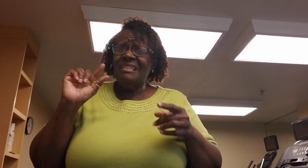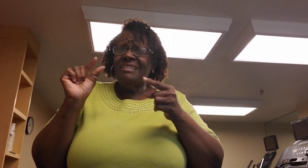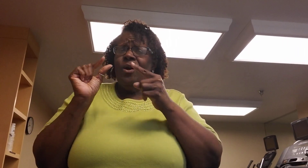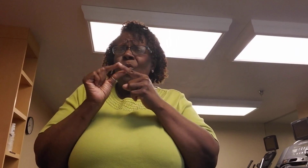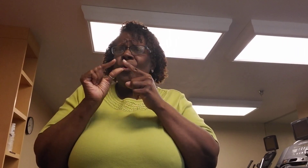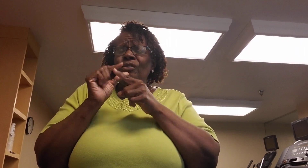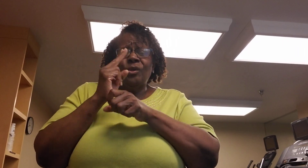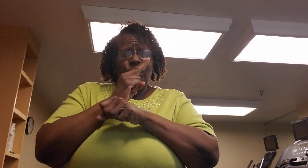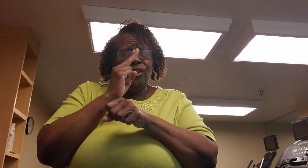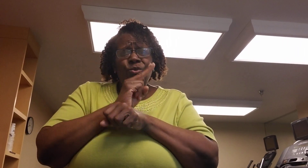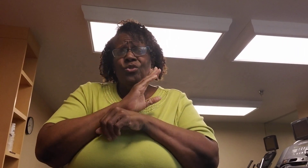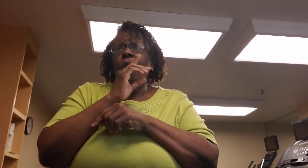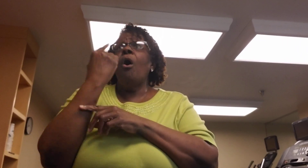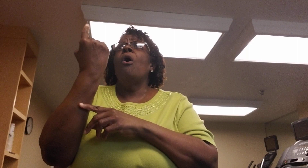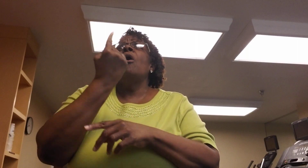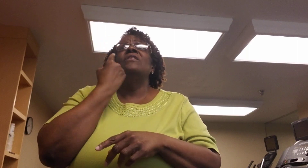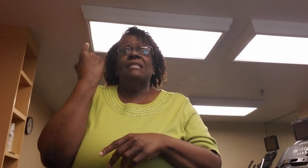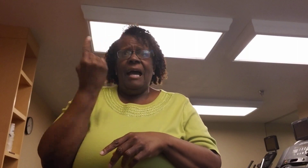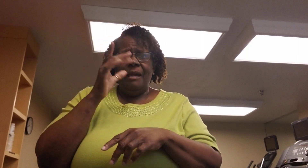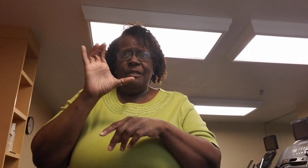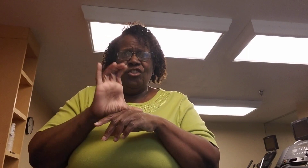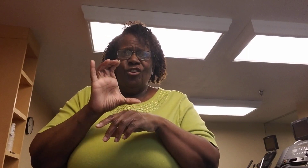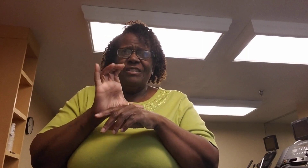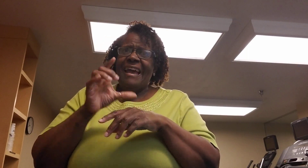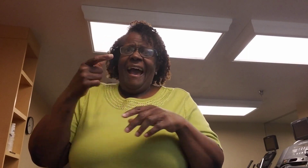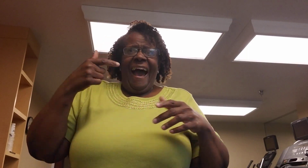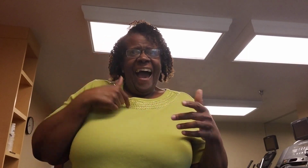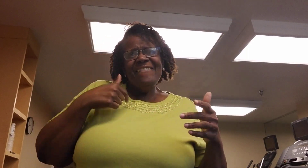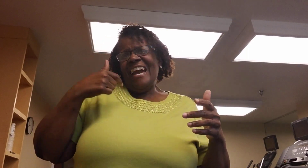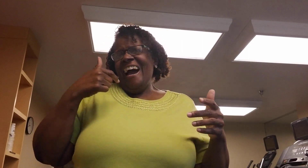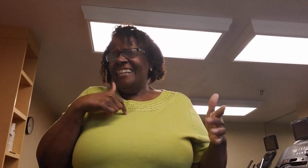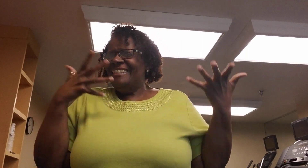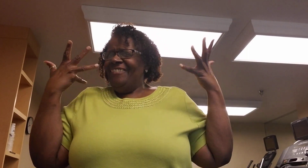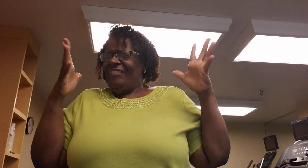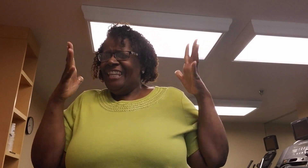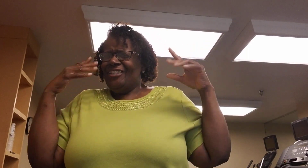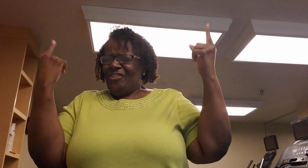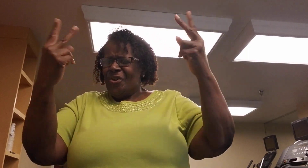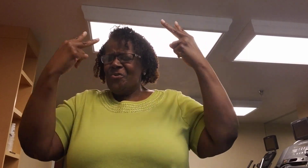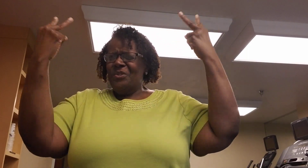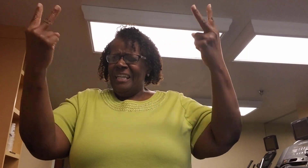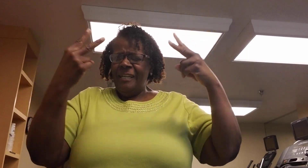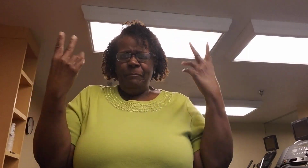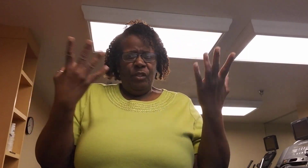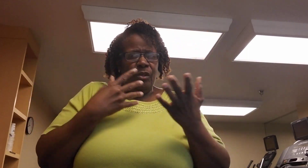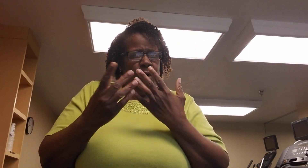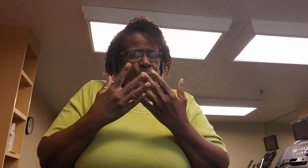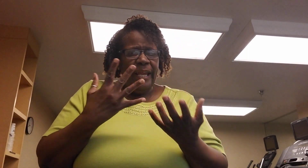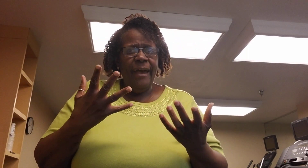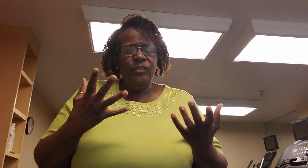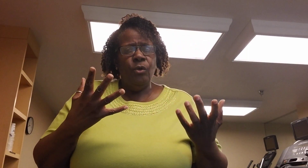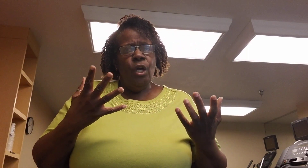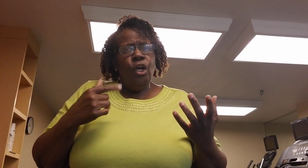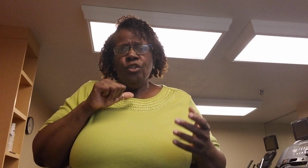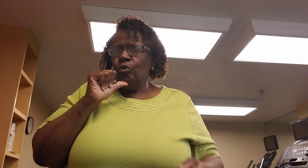is a word that we use all the time in church. I've got the victory, you know, or what have you. So